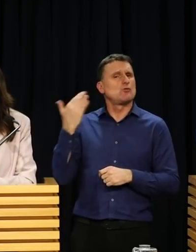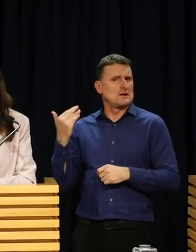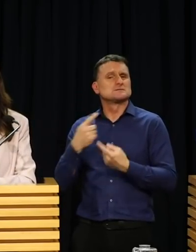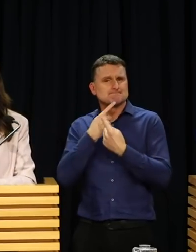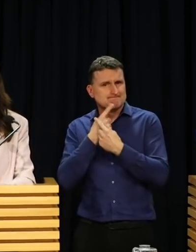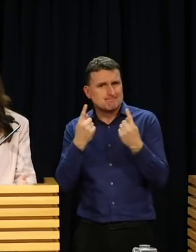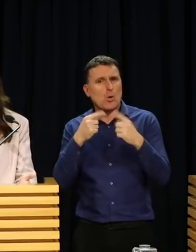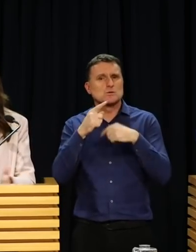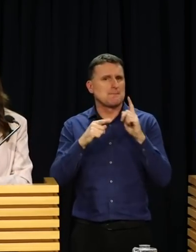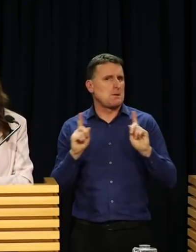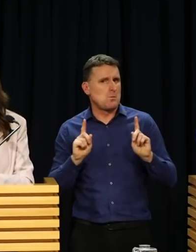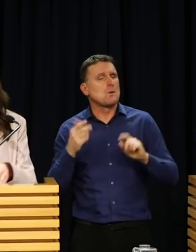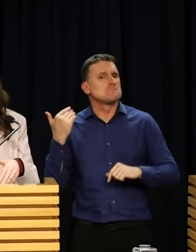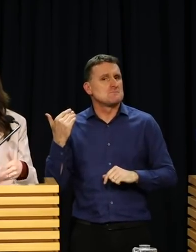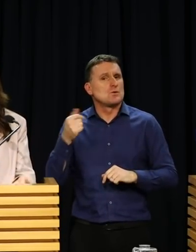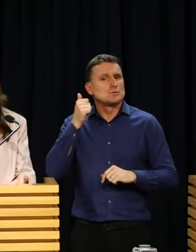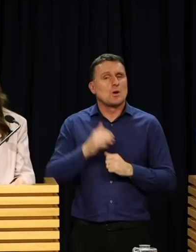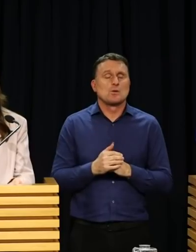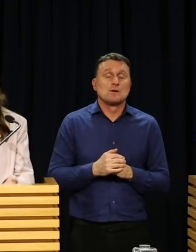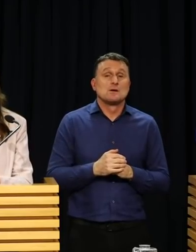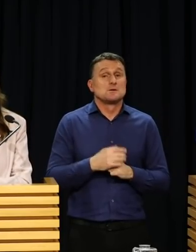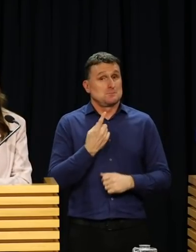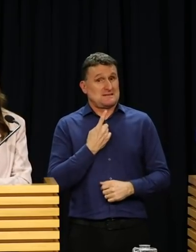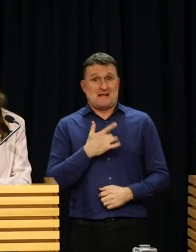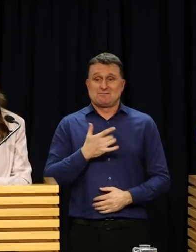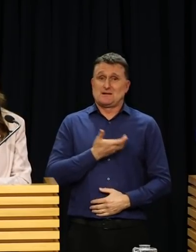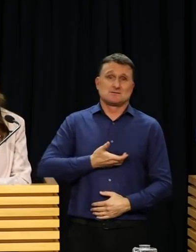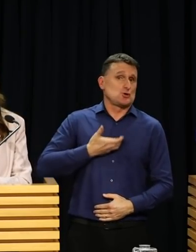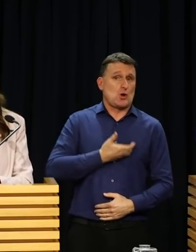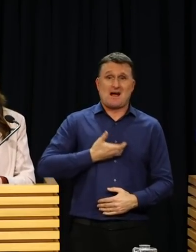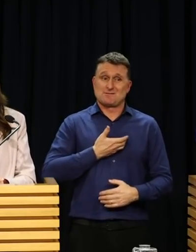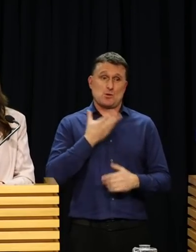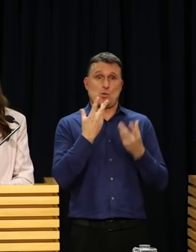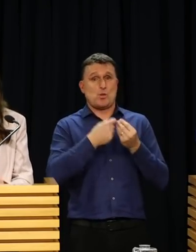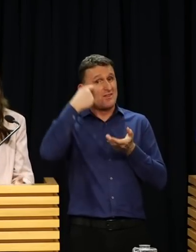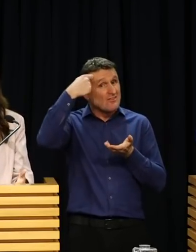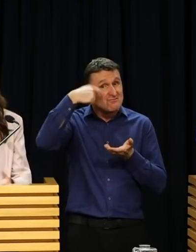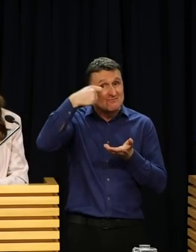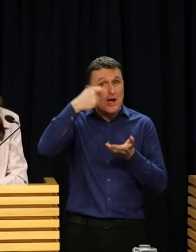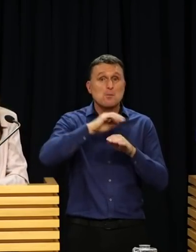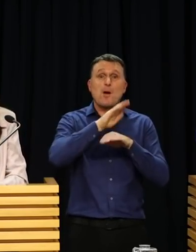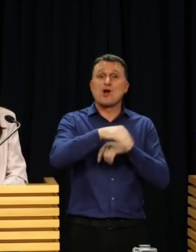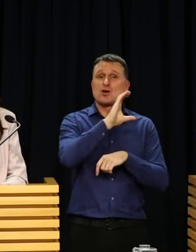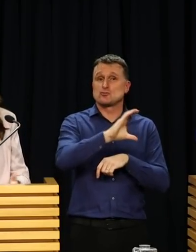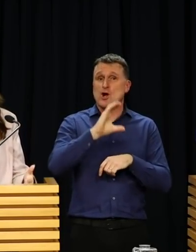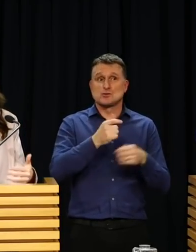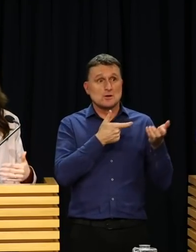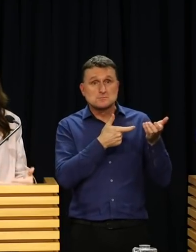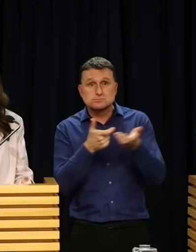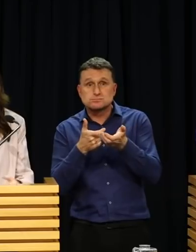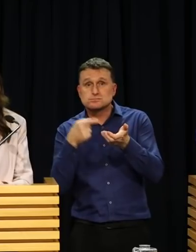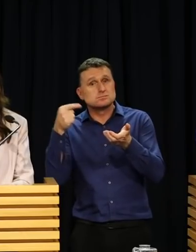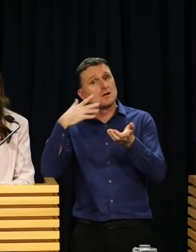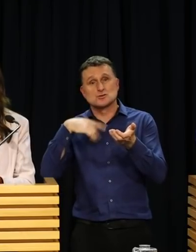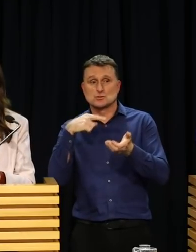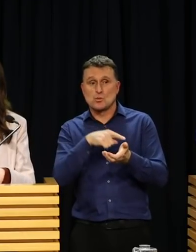And everyone will know the discomfort I feel around this project, and I've been really clear on that, but at